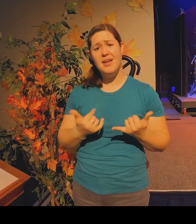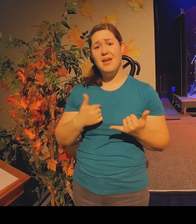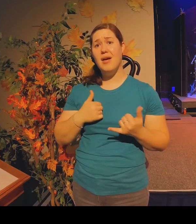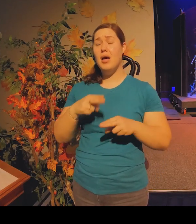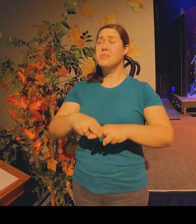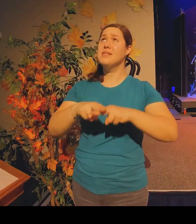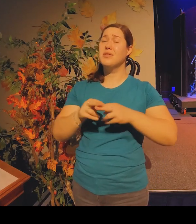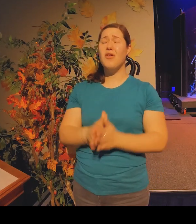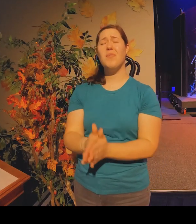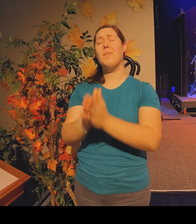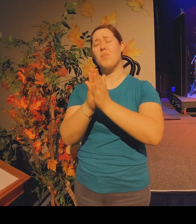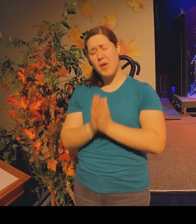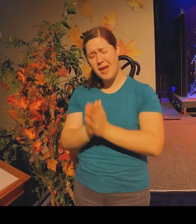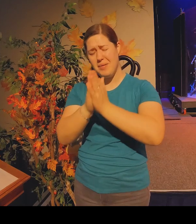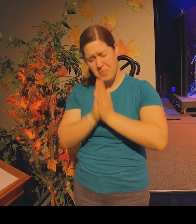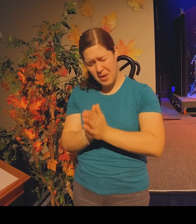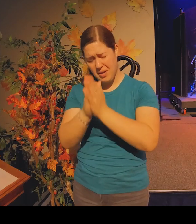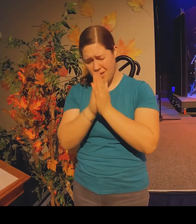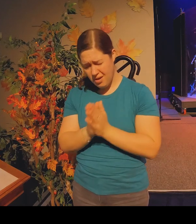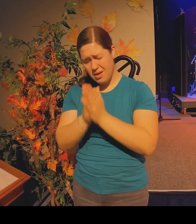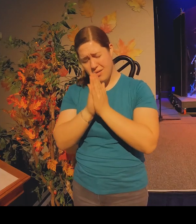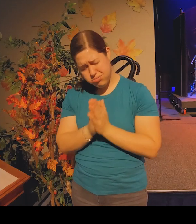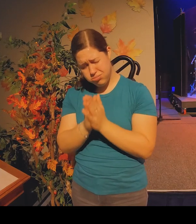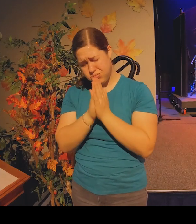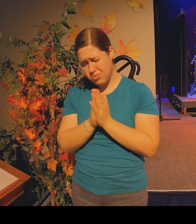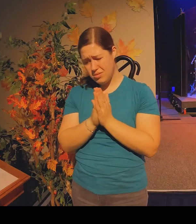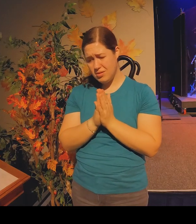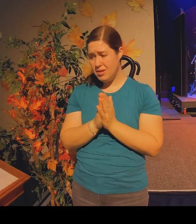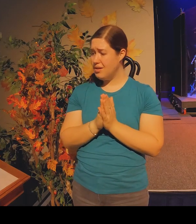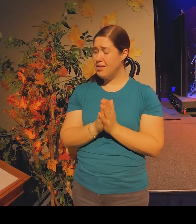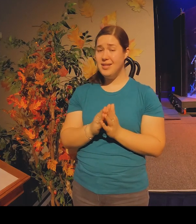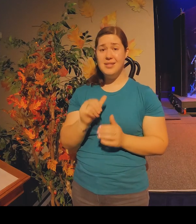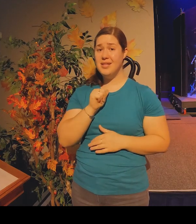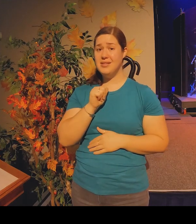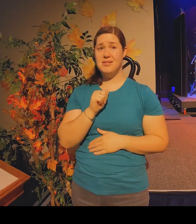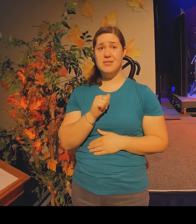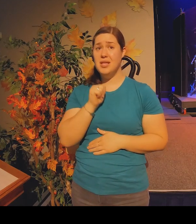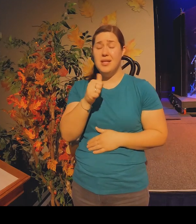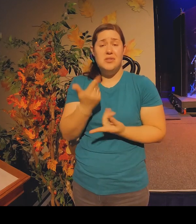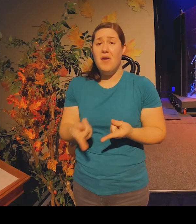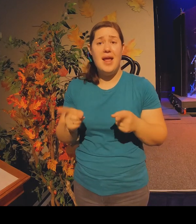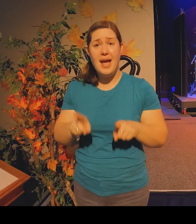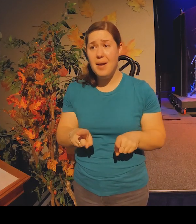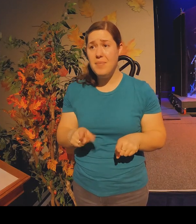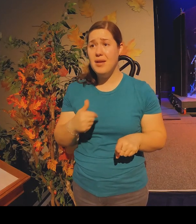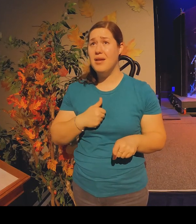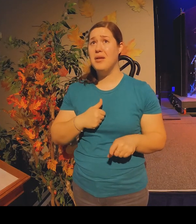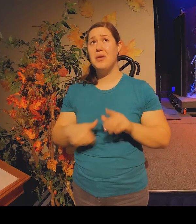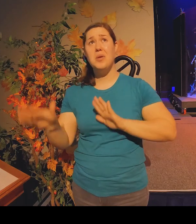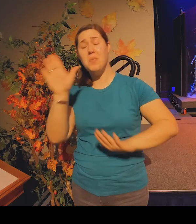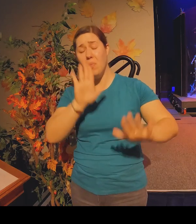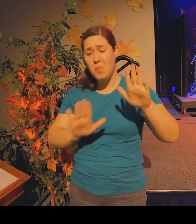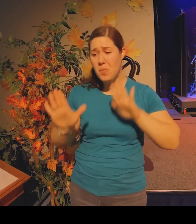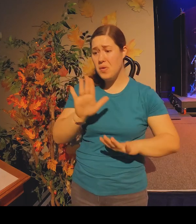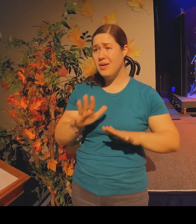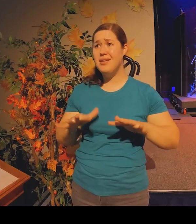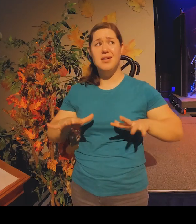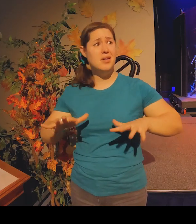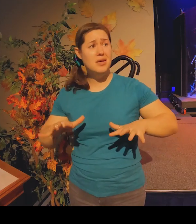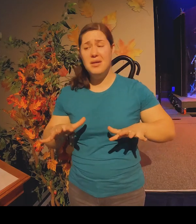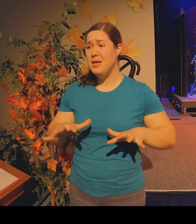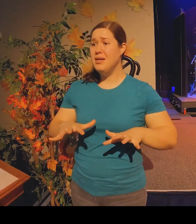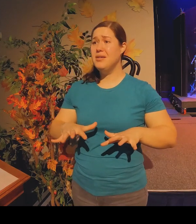something and I've prayed for something and it hasn't come to pass. And I am worried and I am frantic and I'm upset and I'm filled with